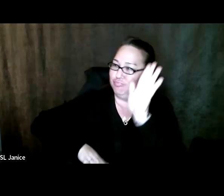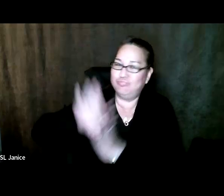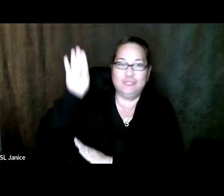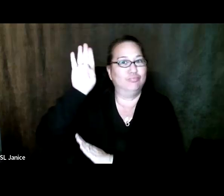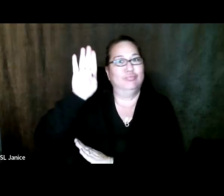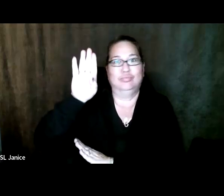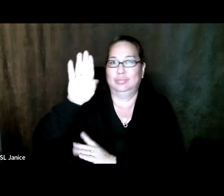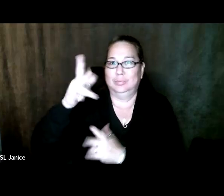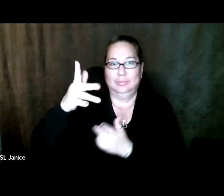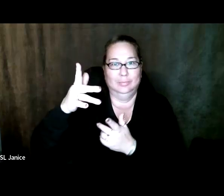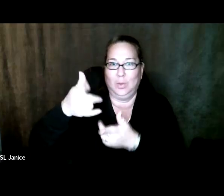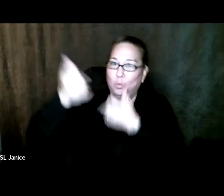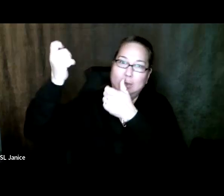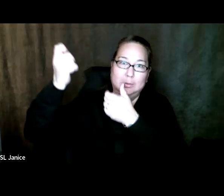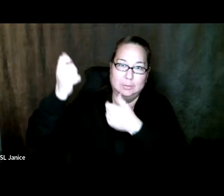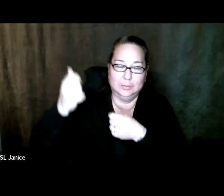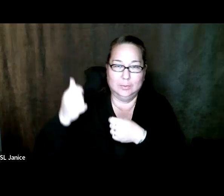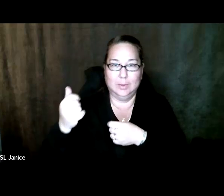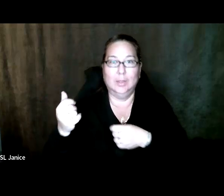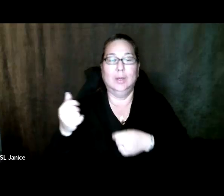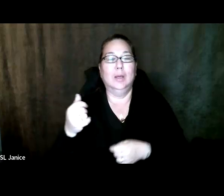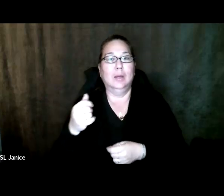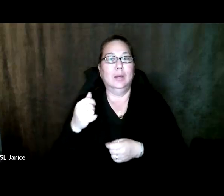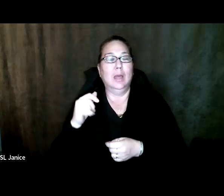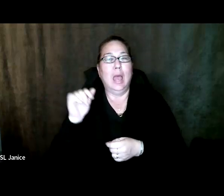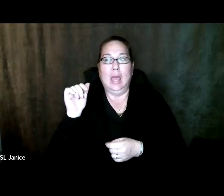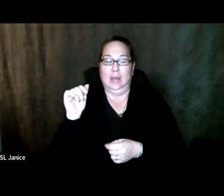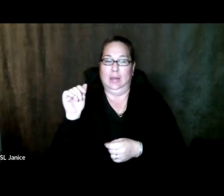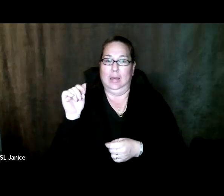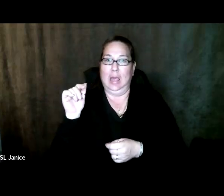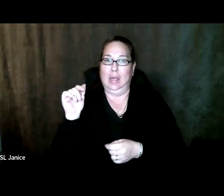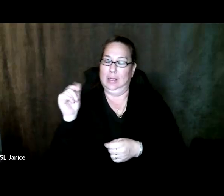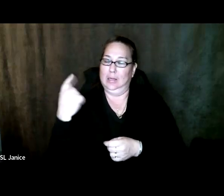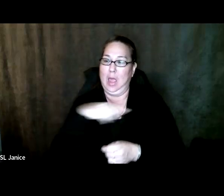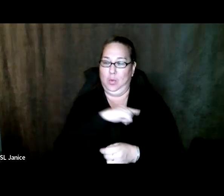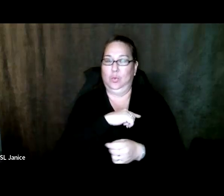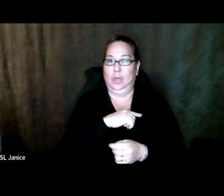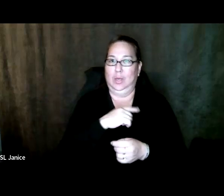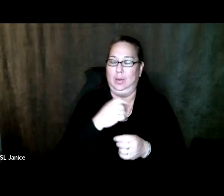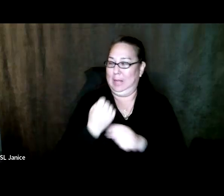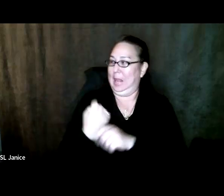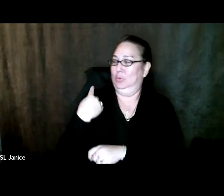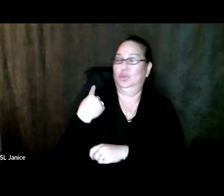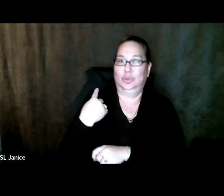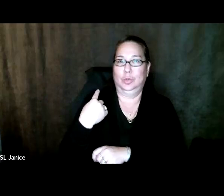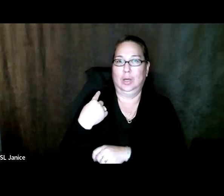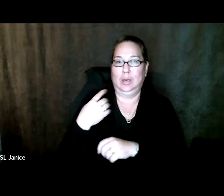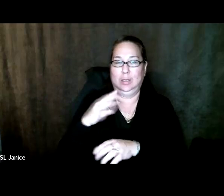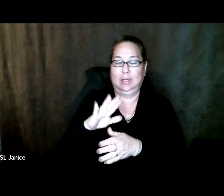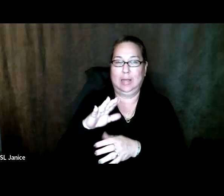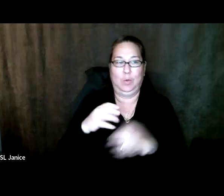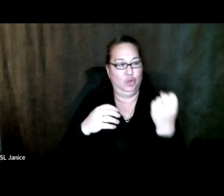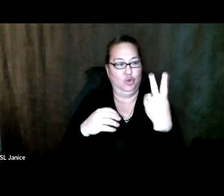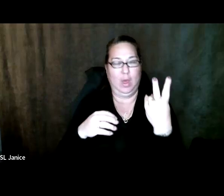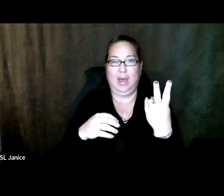And school leader Simon presented a year and a half ago with me about their progress from 12 to 30 to 42. And